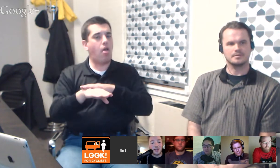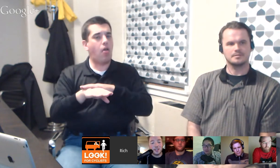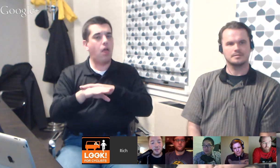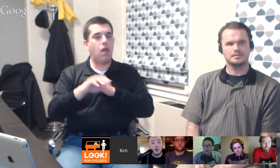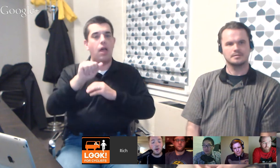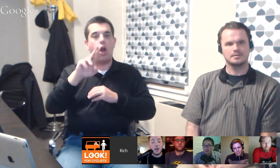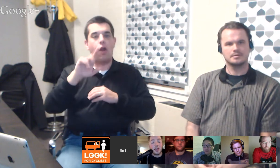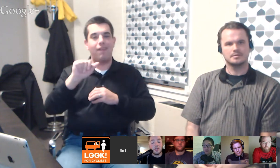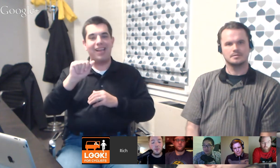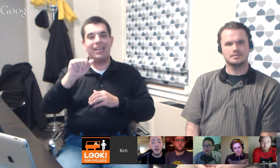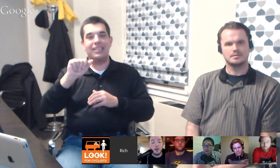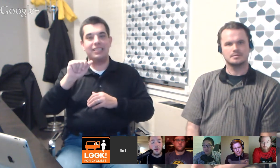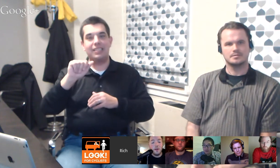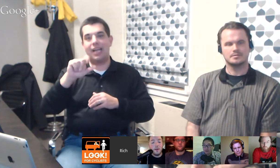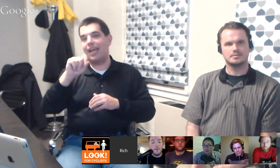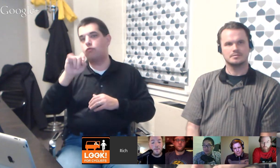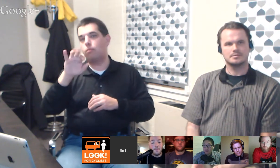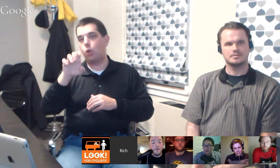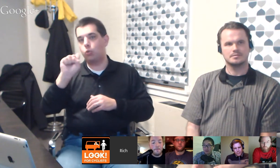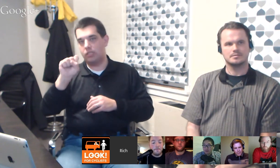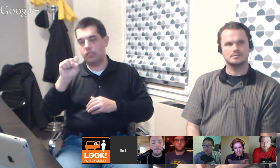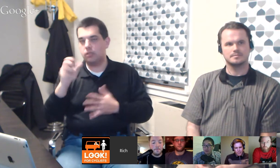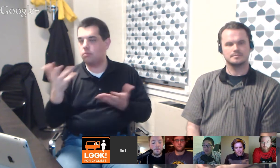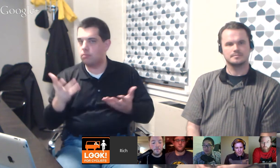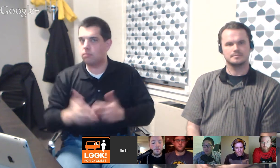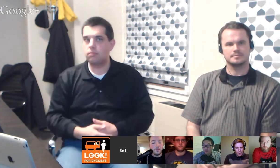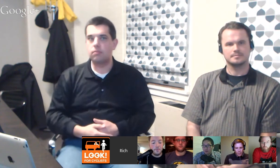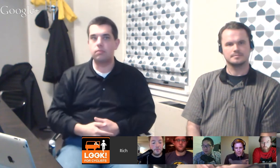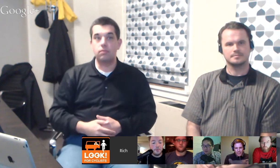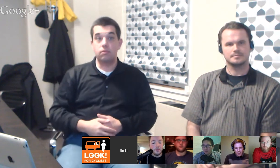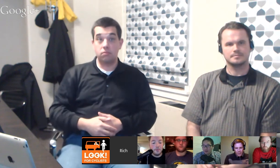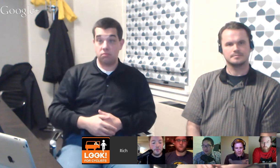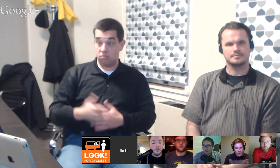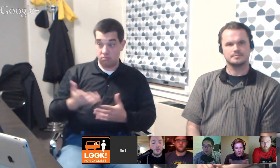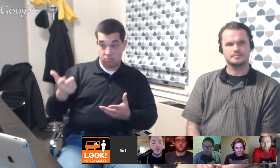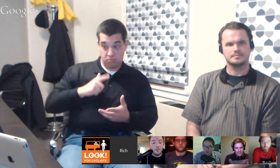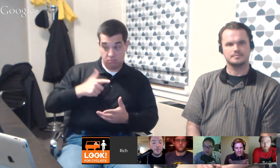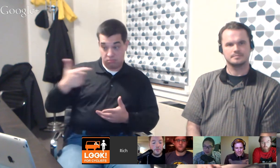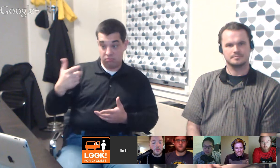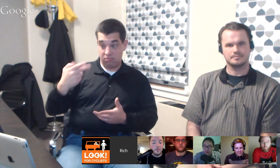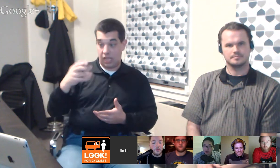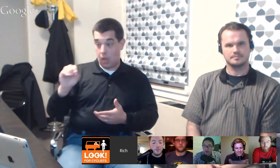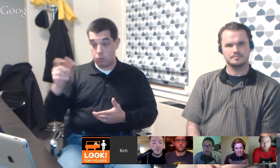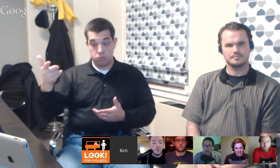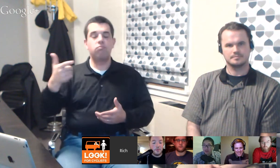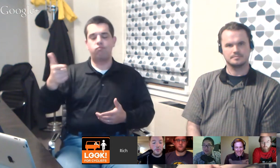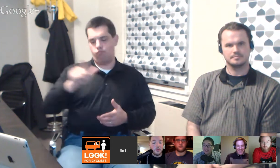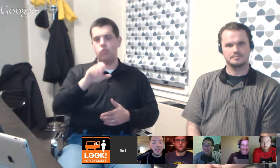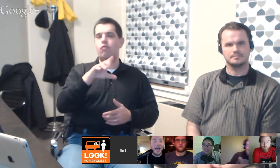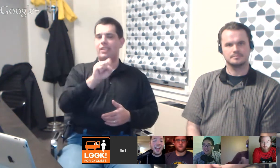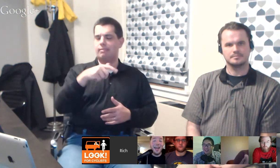ARIA tags or attributes rather. How you want me to take that one, or you want to? You got it,